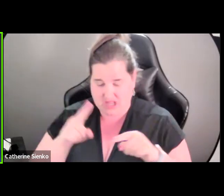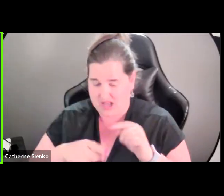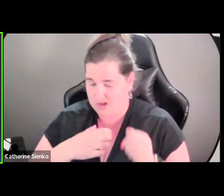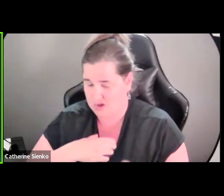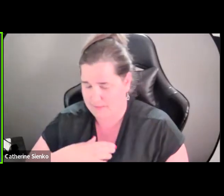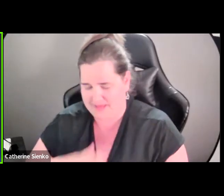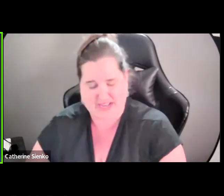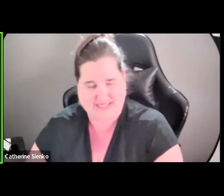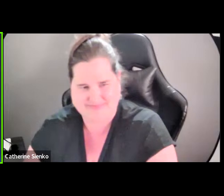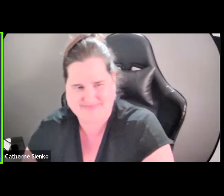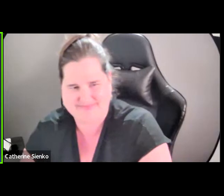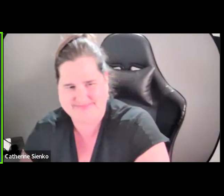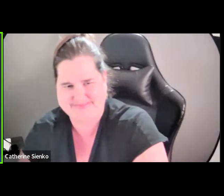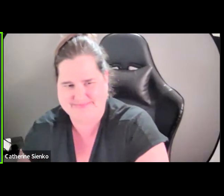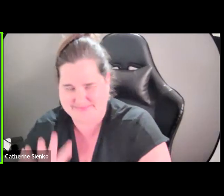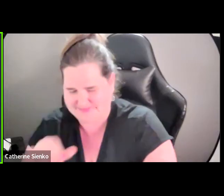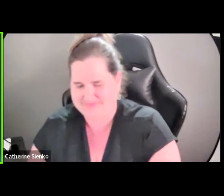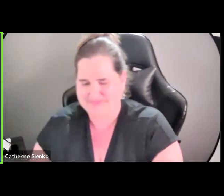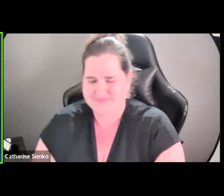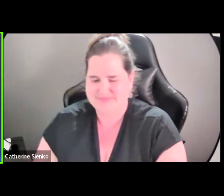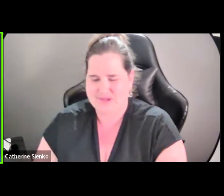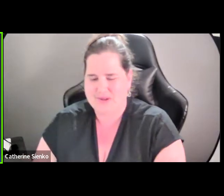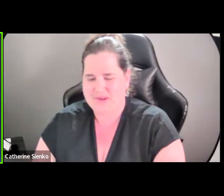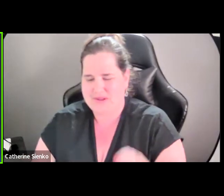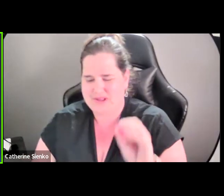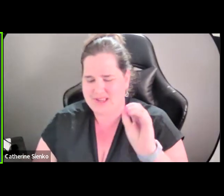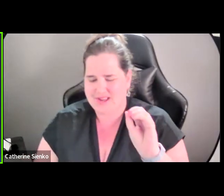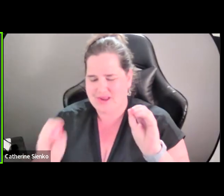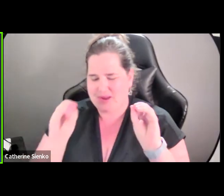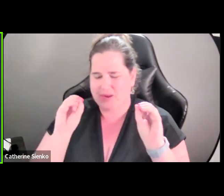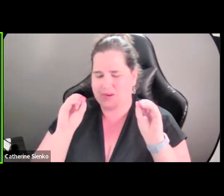But I'm happy we're getting some rain. Can't complain about that.